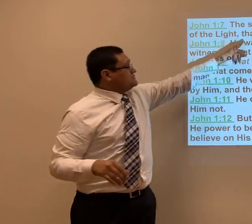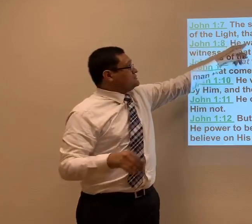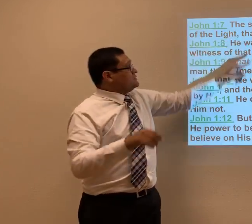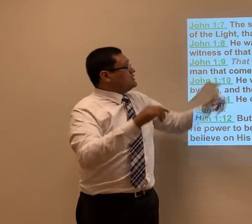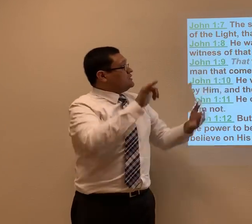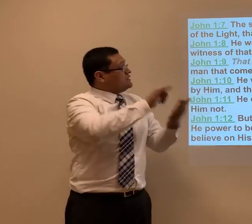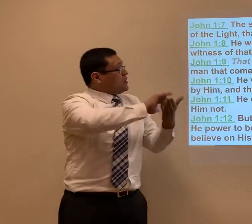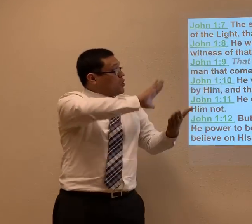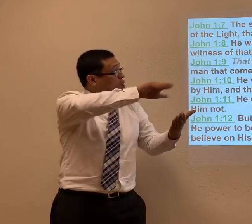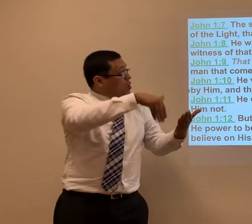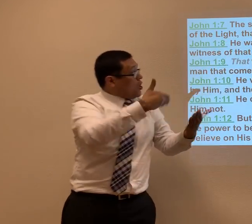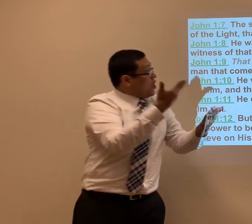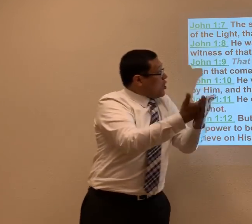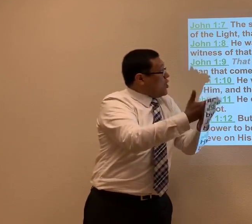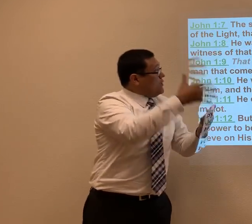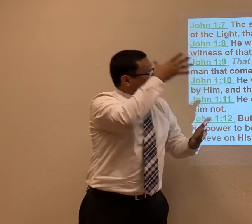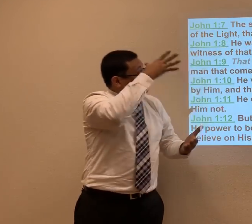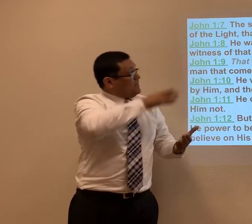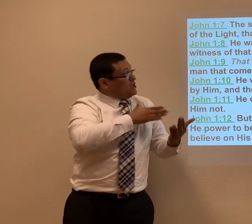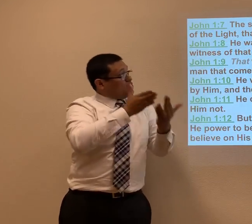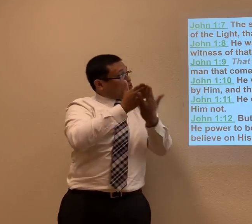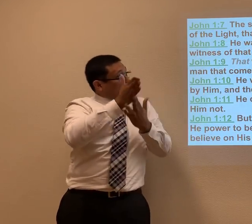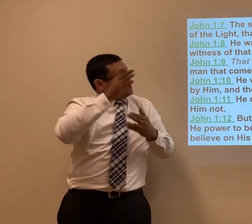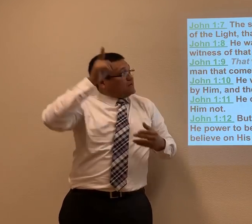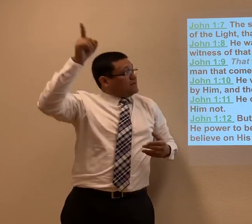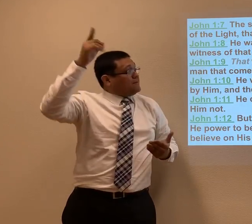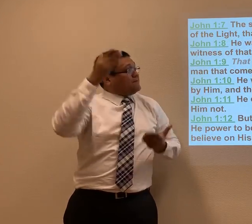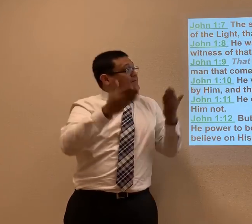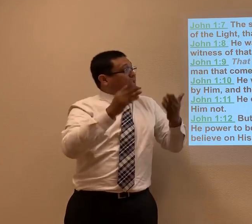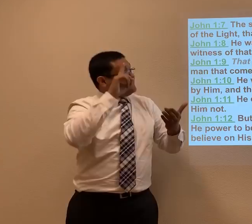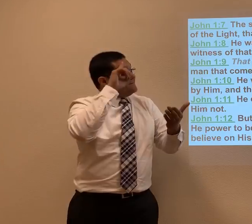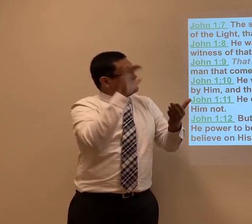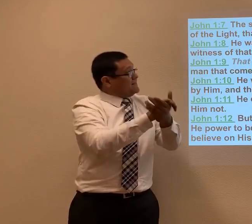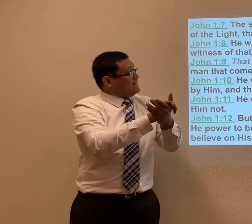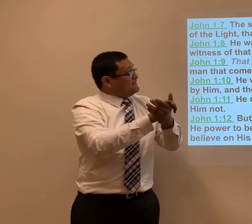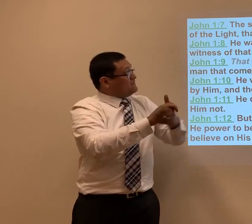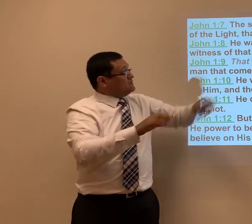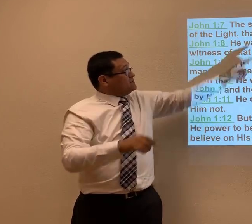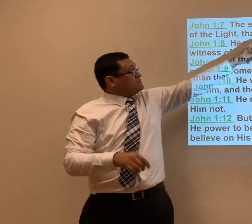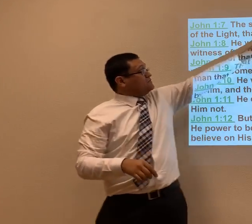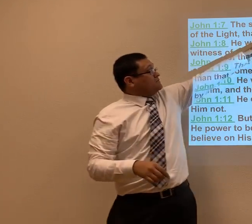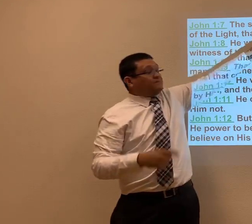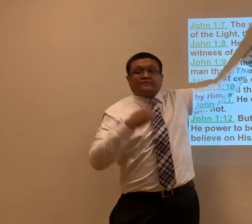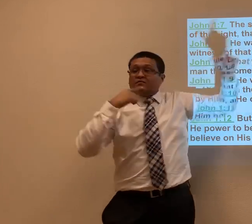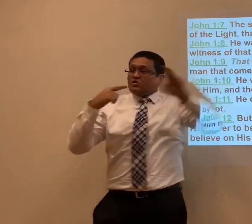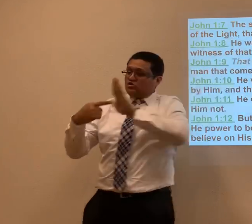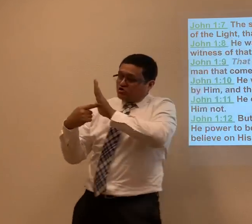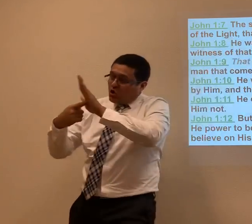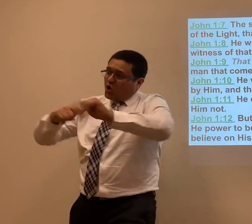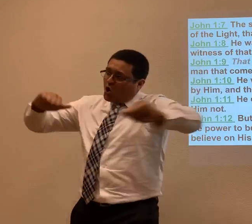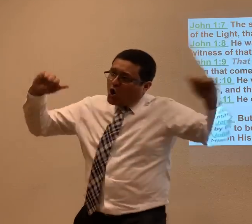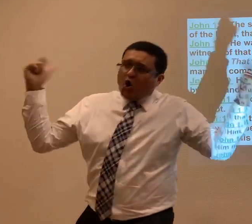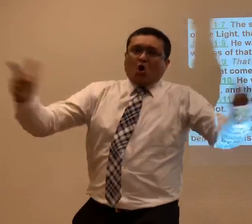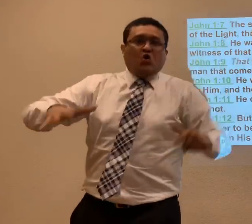Jesus here. That all men through him might believe. So he's